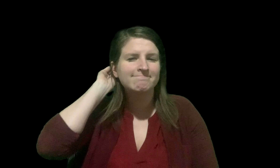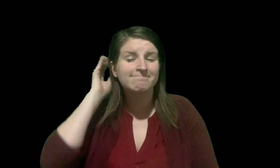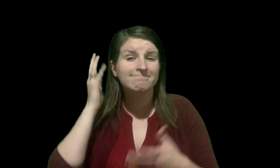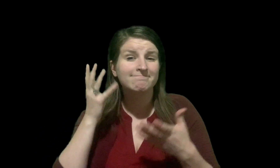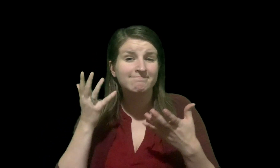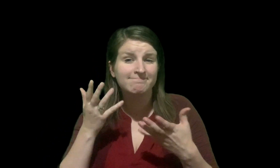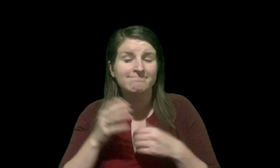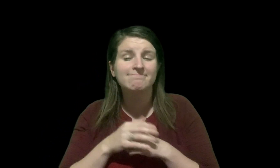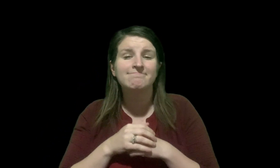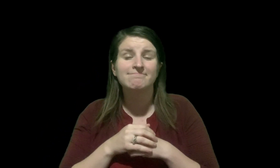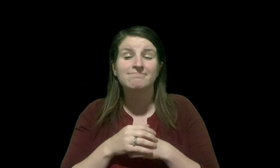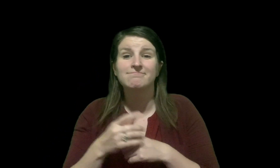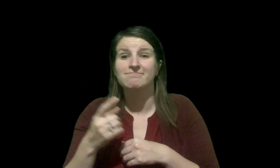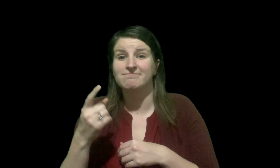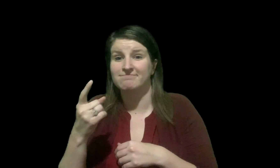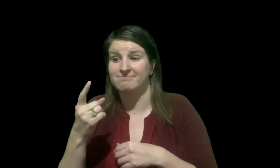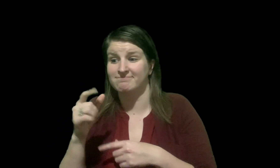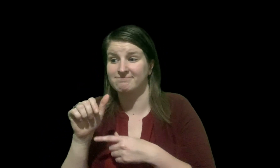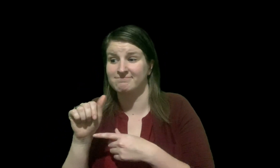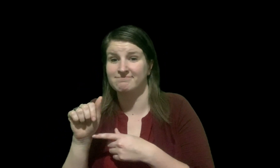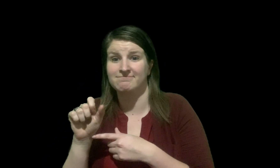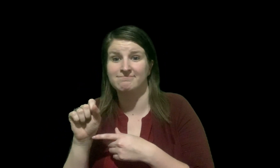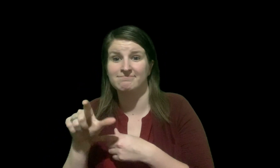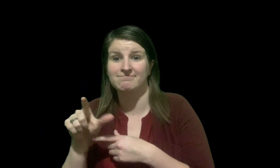So please remember